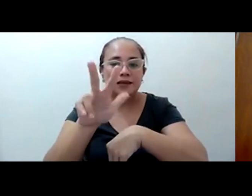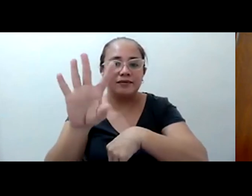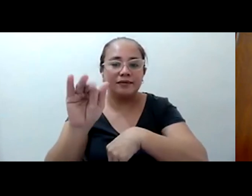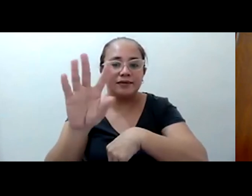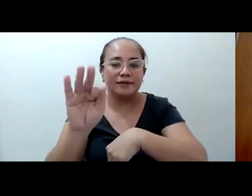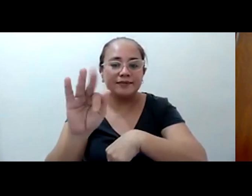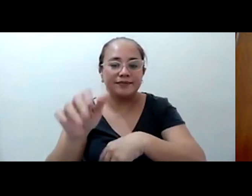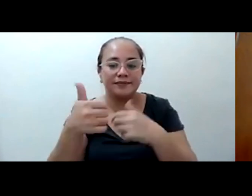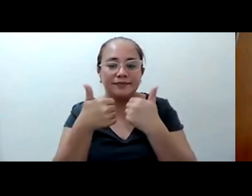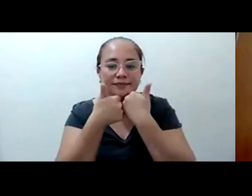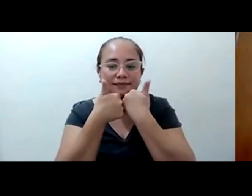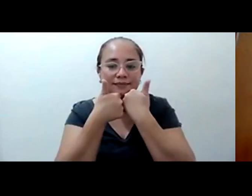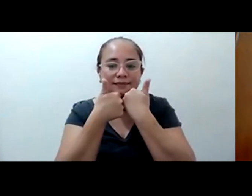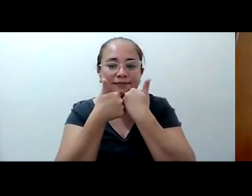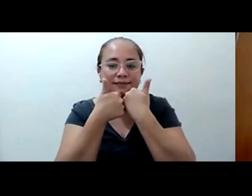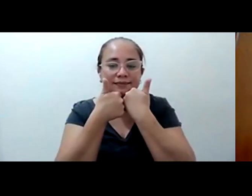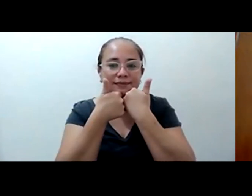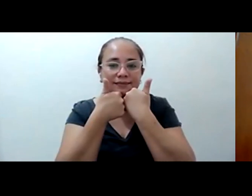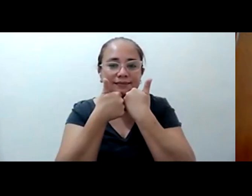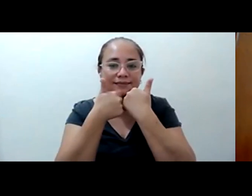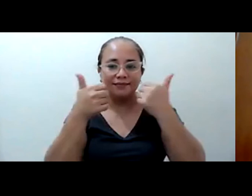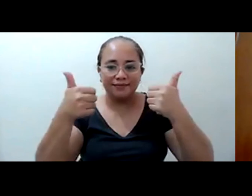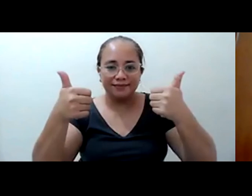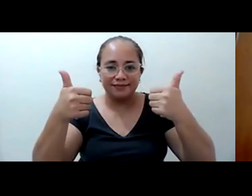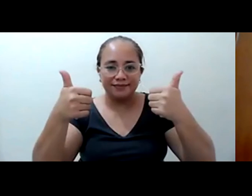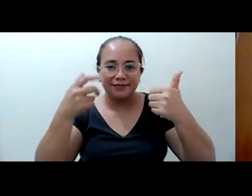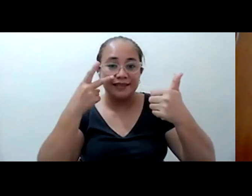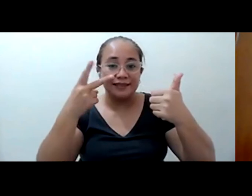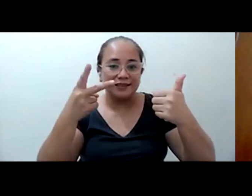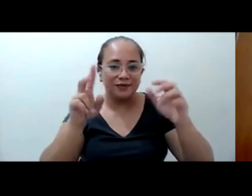Okay, sir. 3:15 copy. Okay, all right, see you all then.